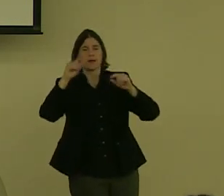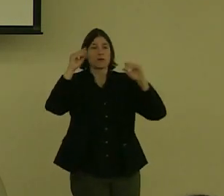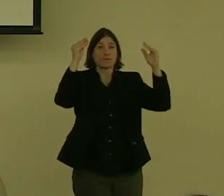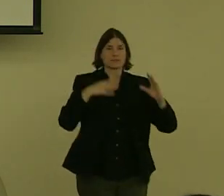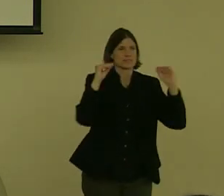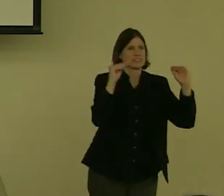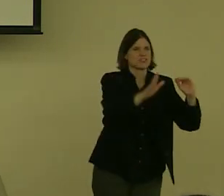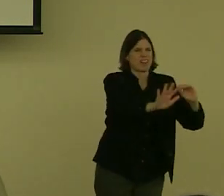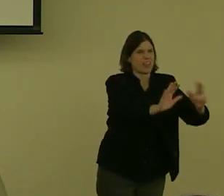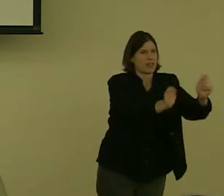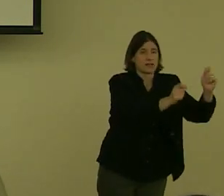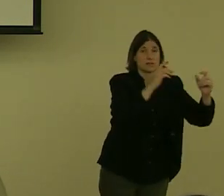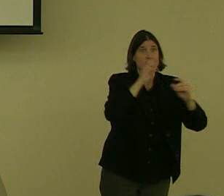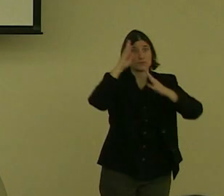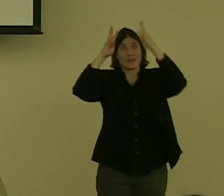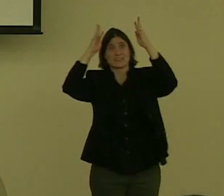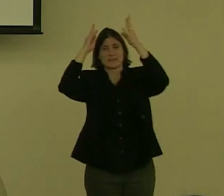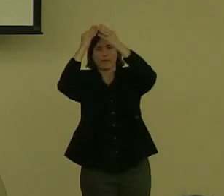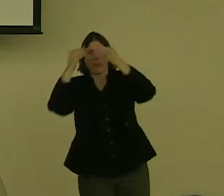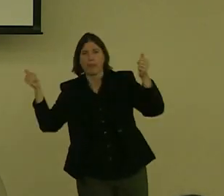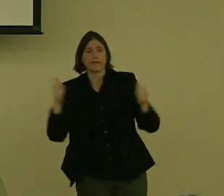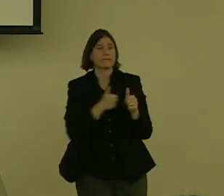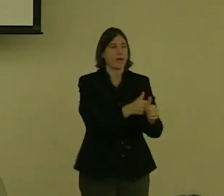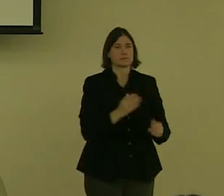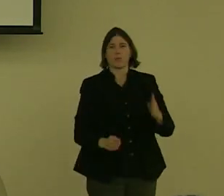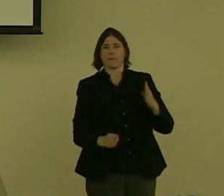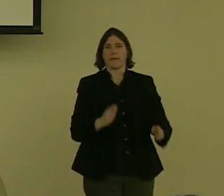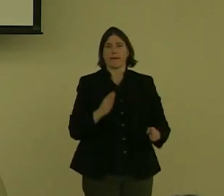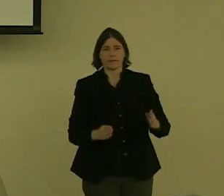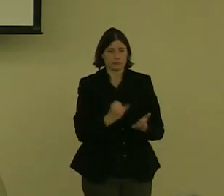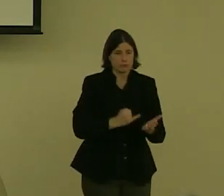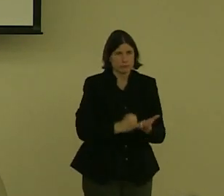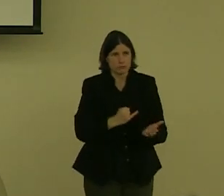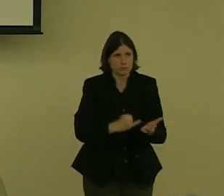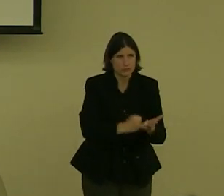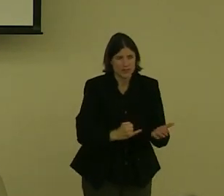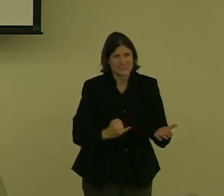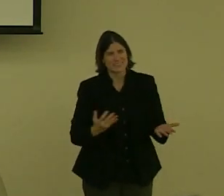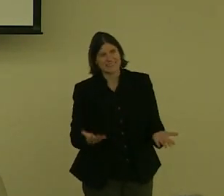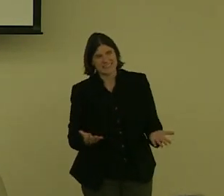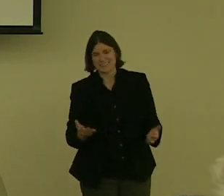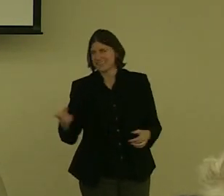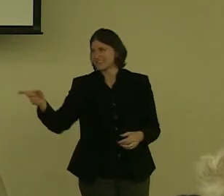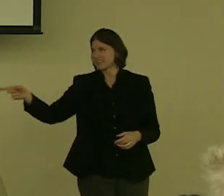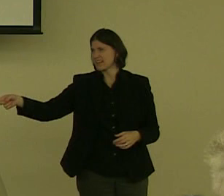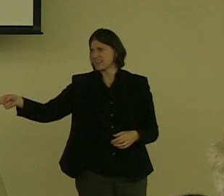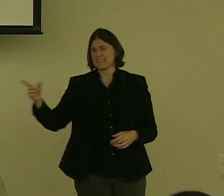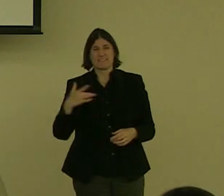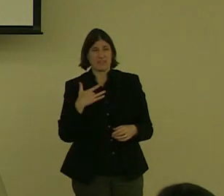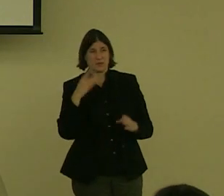market dictating content. And that's kind of a fight that, you know, we have to deal with. I think that's one potential problem.